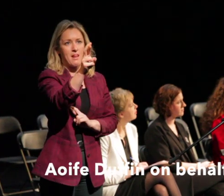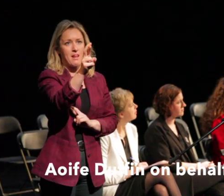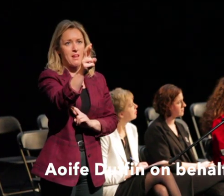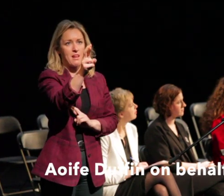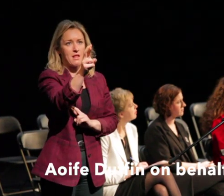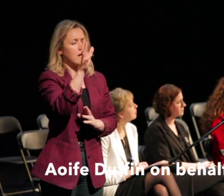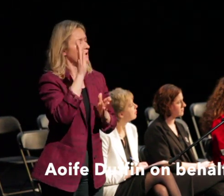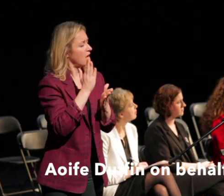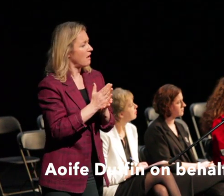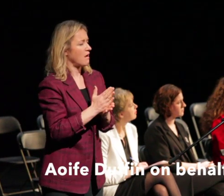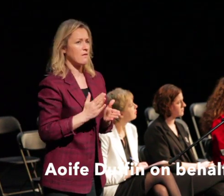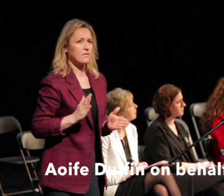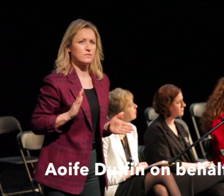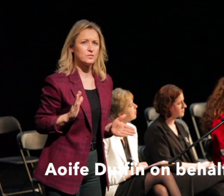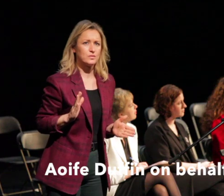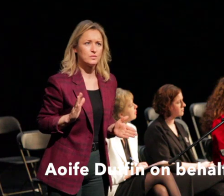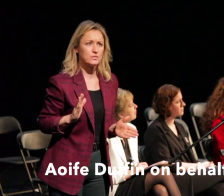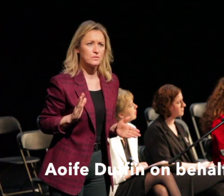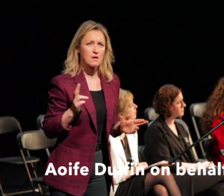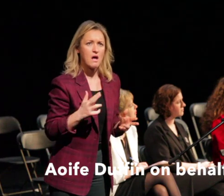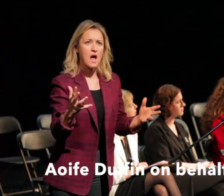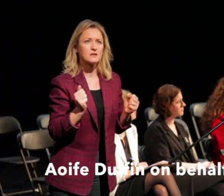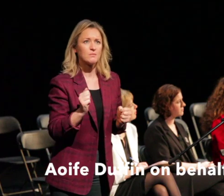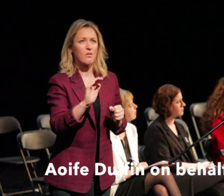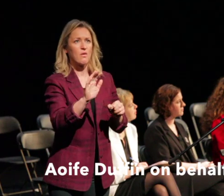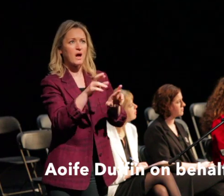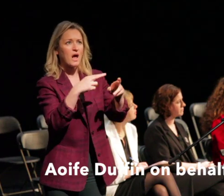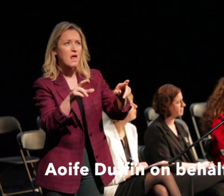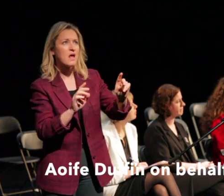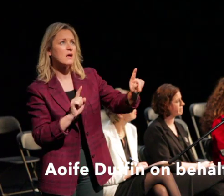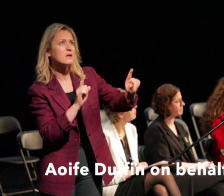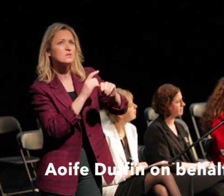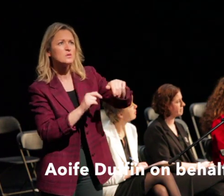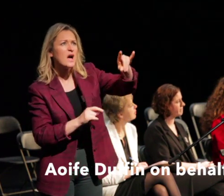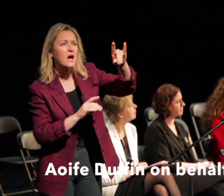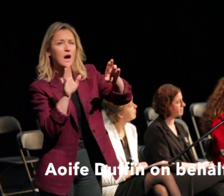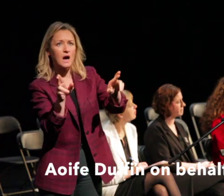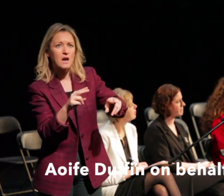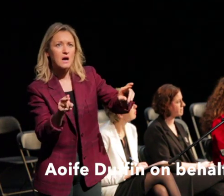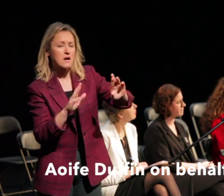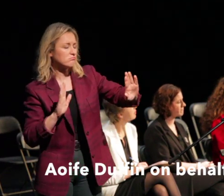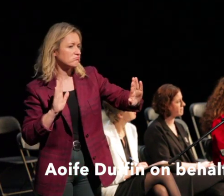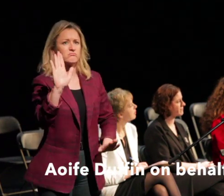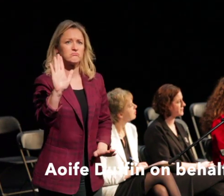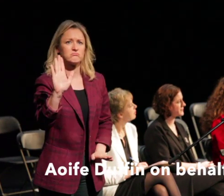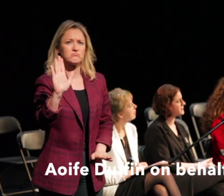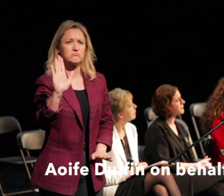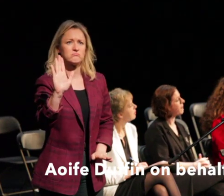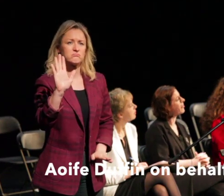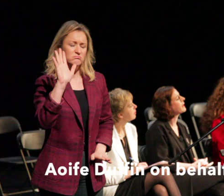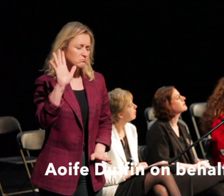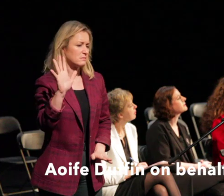we have almost always accepted as insurmountable barriers. It is way past time for many